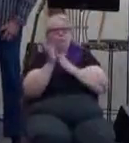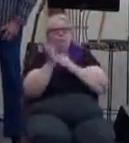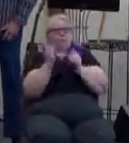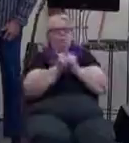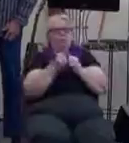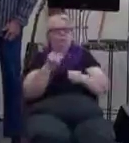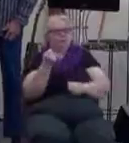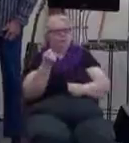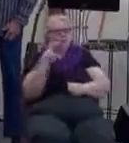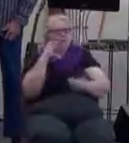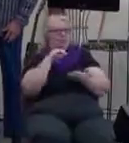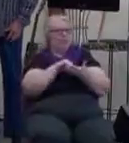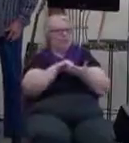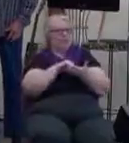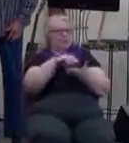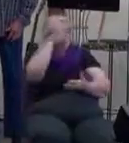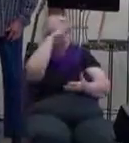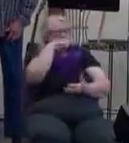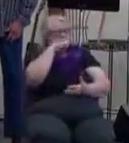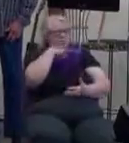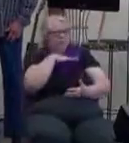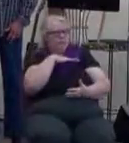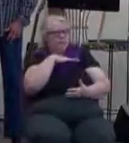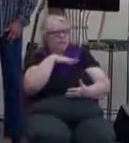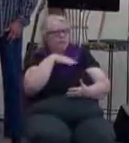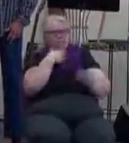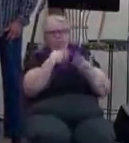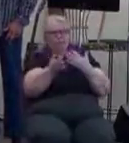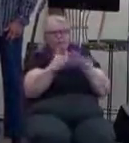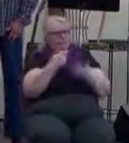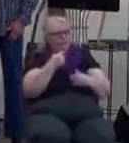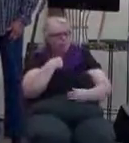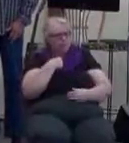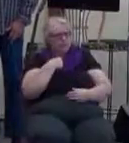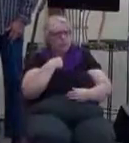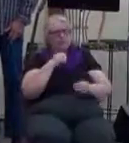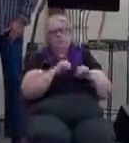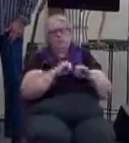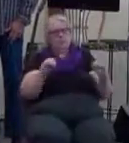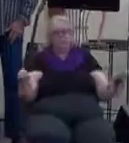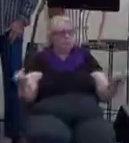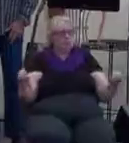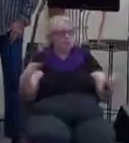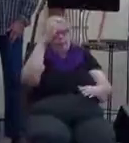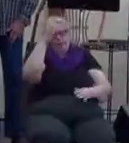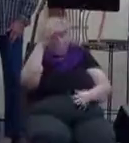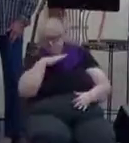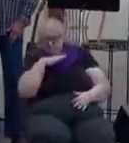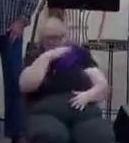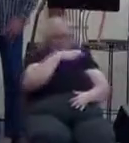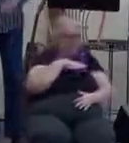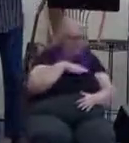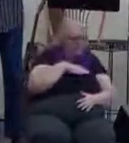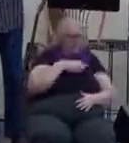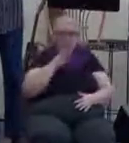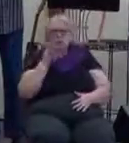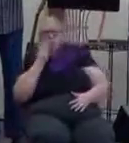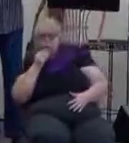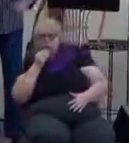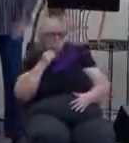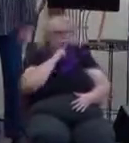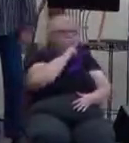women. Didn't bother me a bit. There's now no male nor female, no Jew nor Gentile. We're